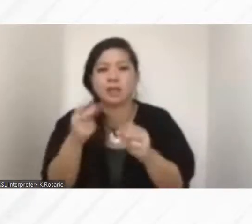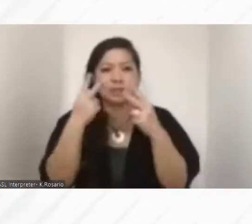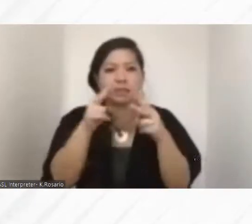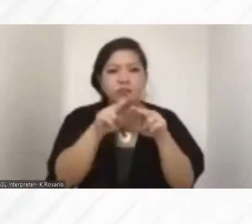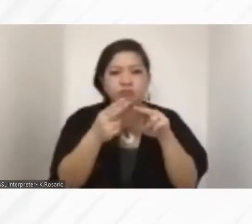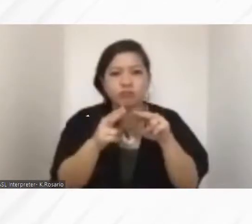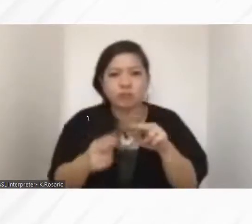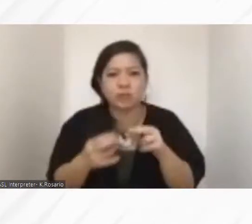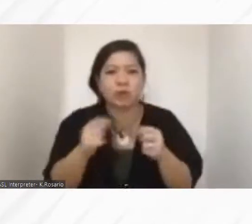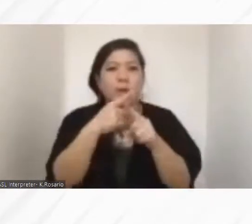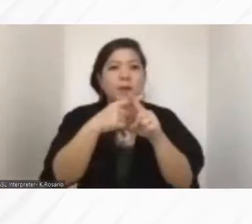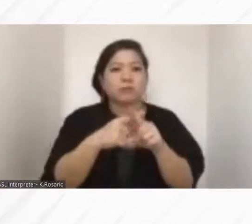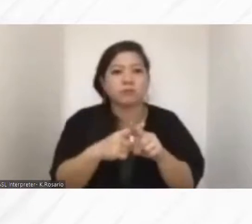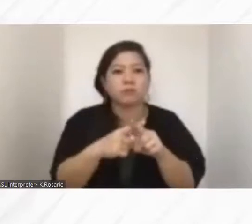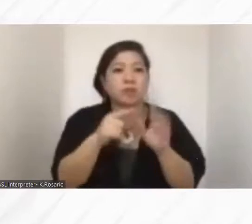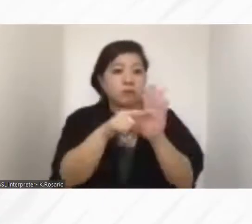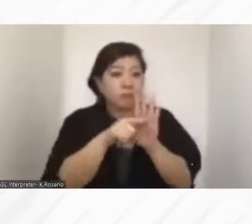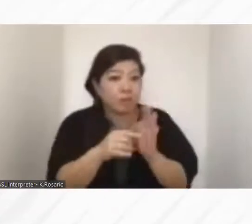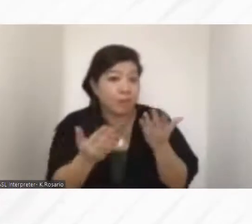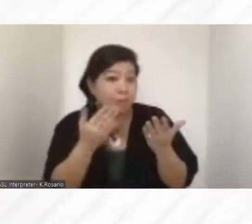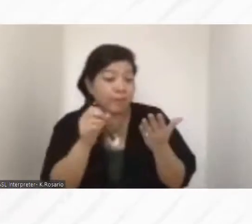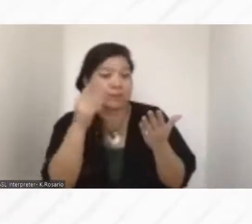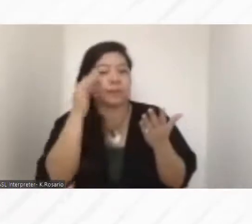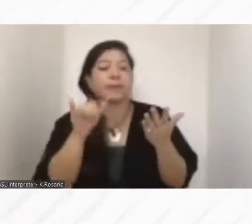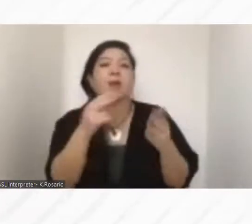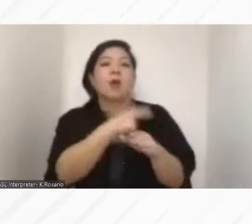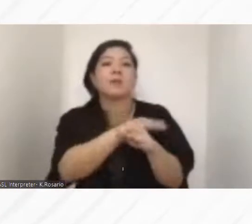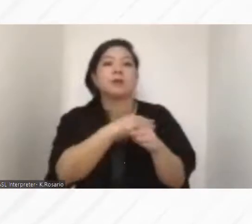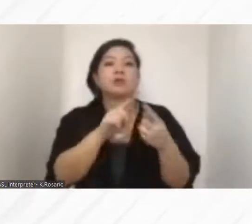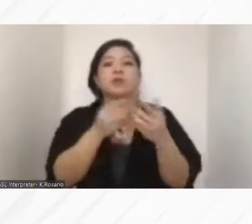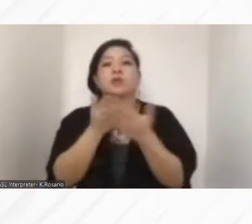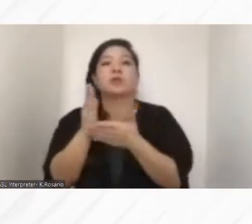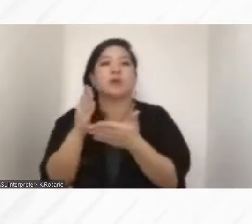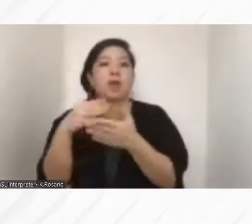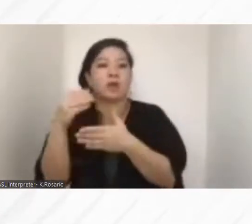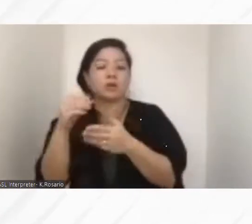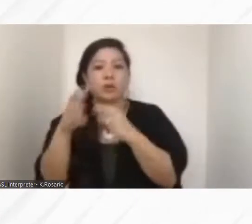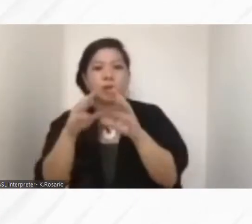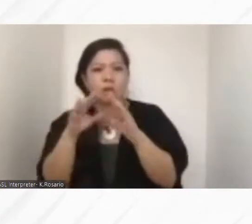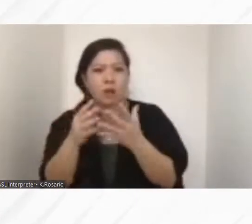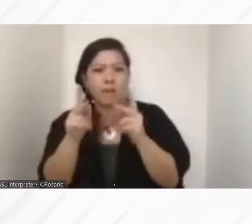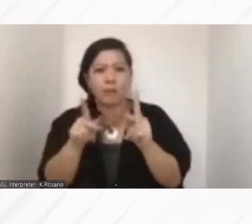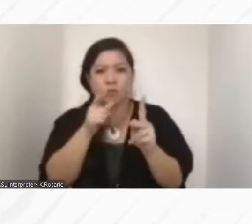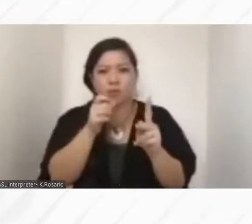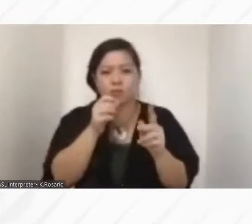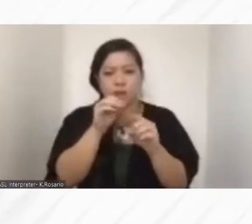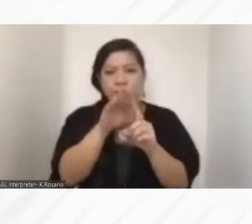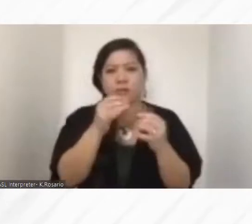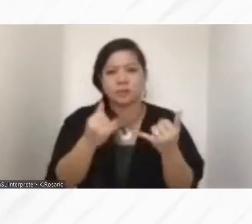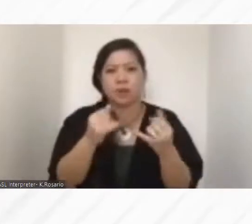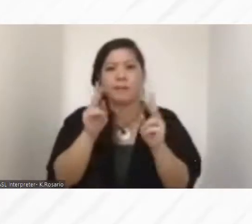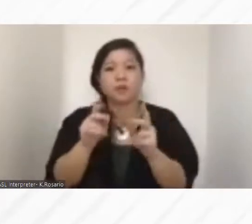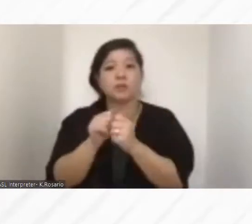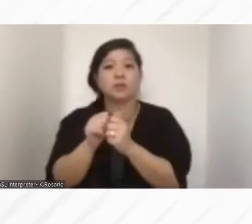down. And then again, it'll take a little while for those hospitalizations to filter out because the person who's exposed today will be the person with the